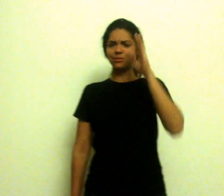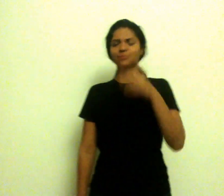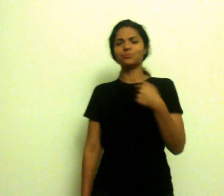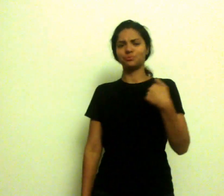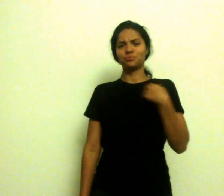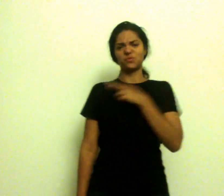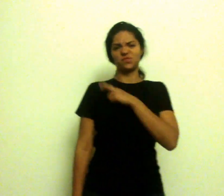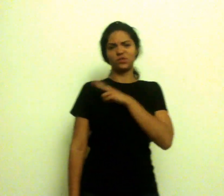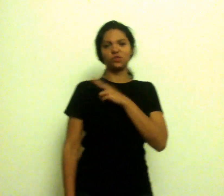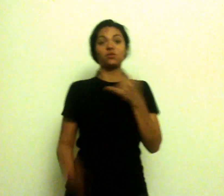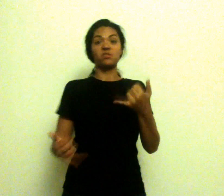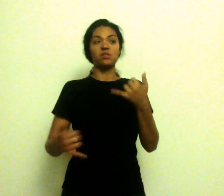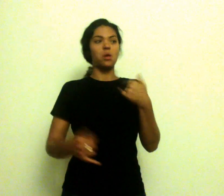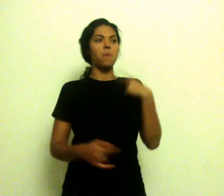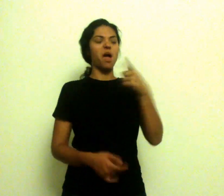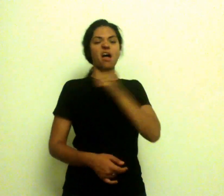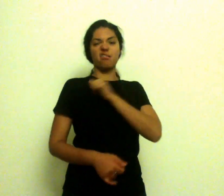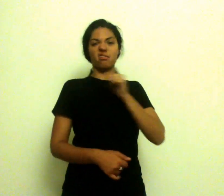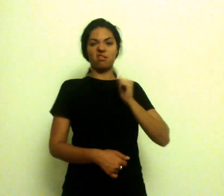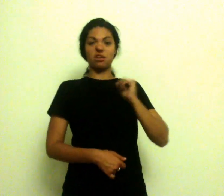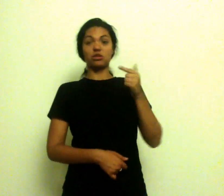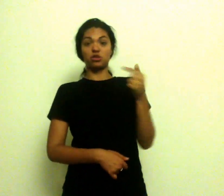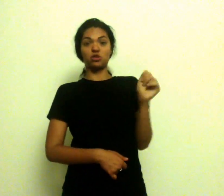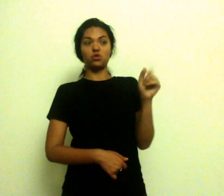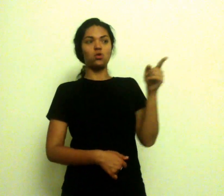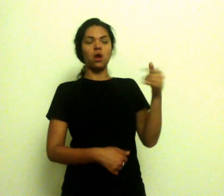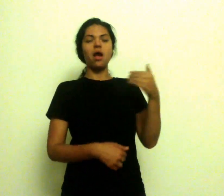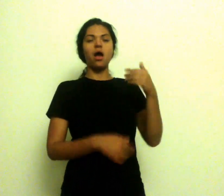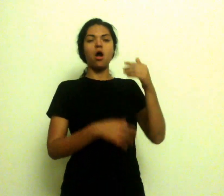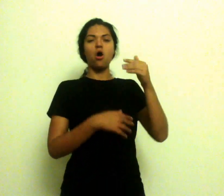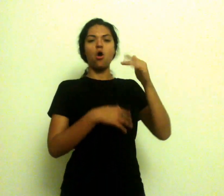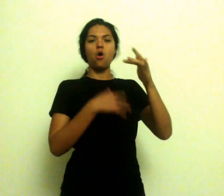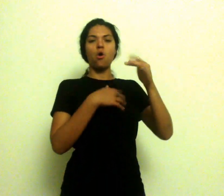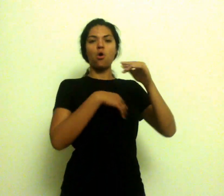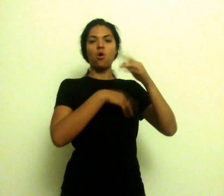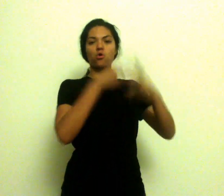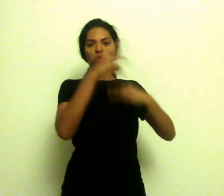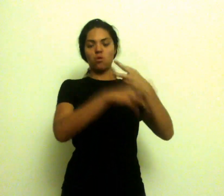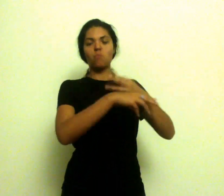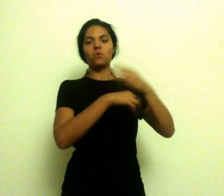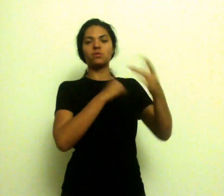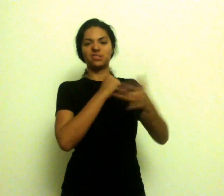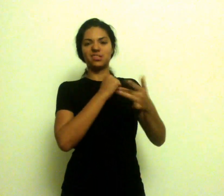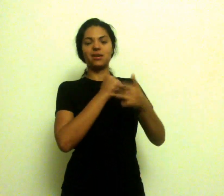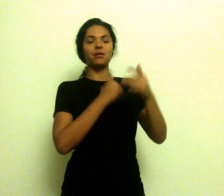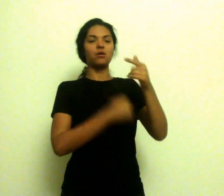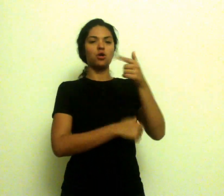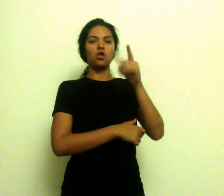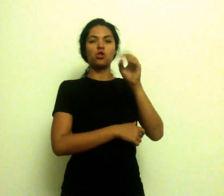Georgia, at the Georgia Tech Global Learning Center will be from June 19 to 24.